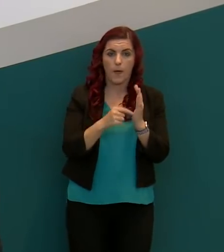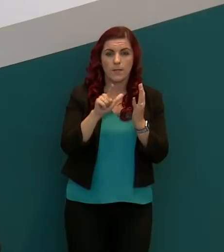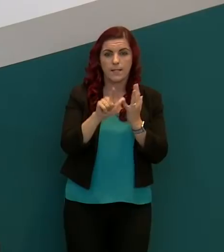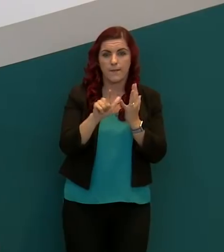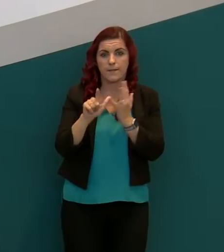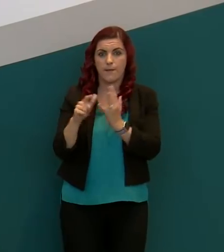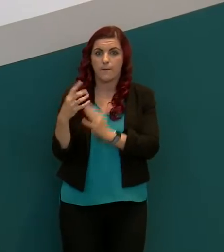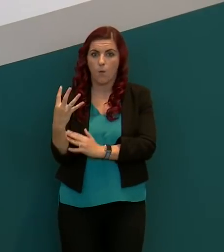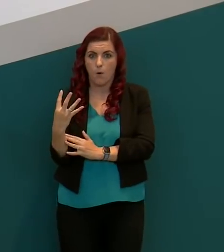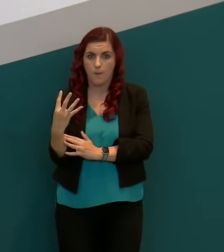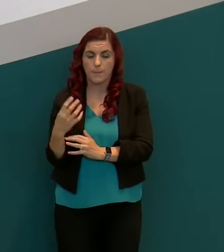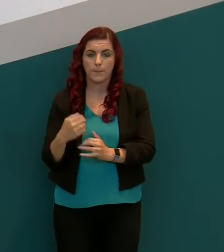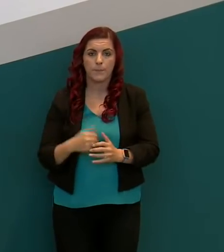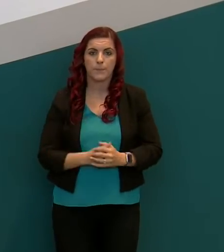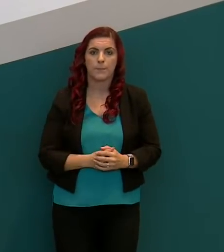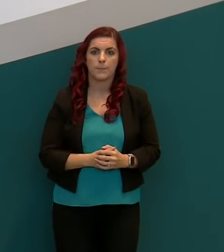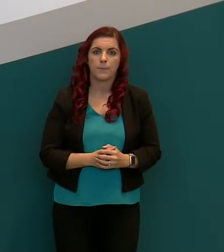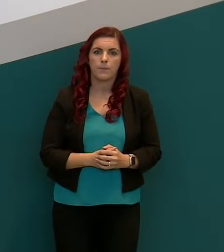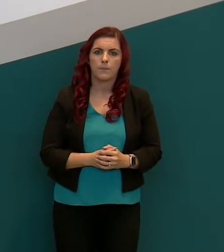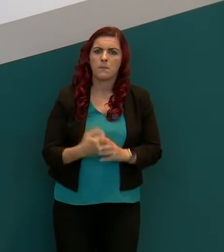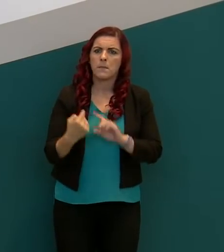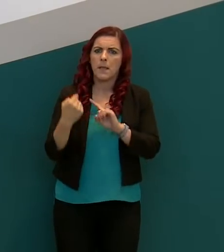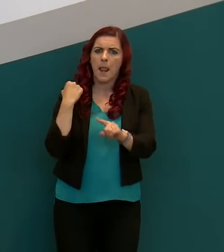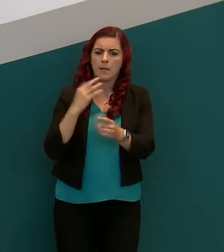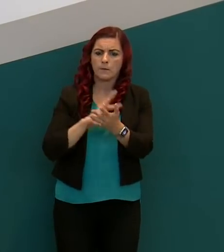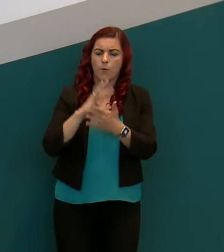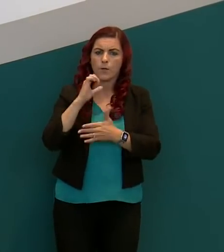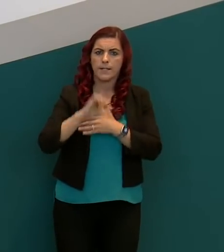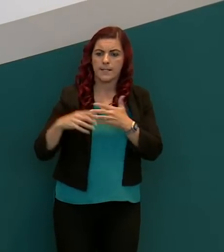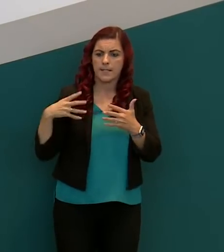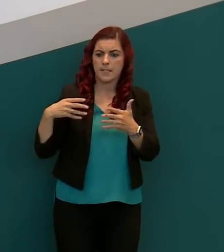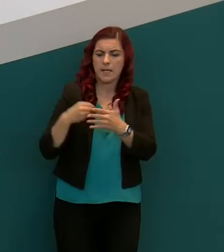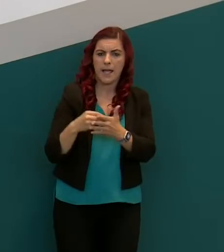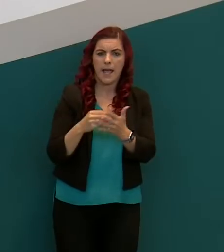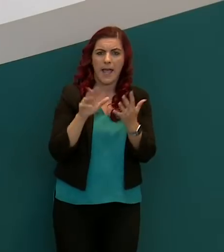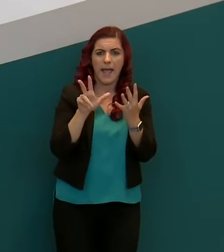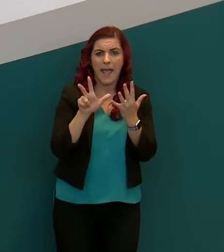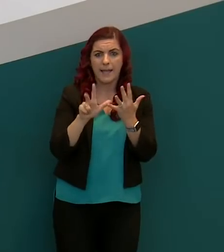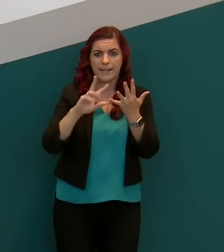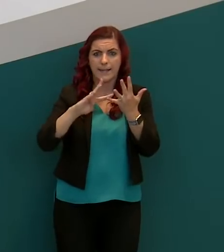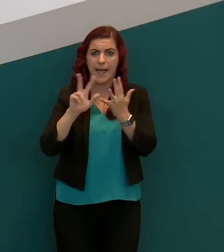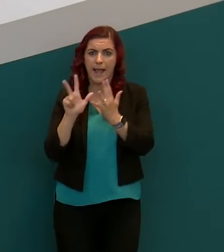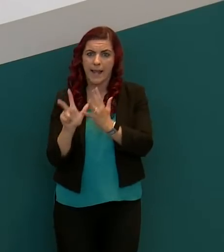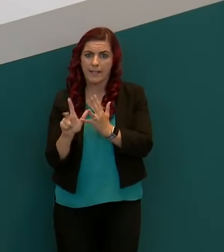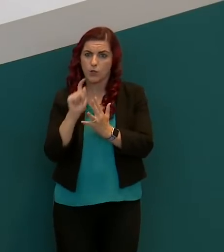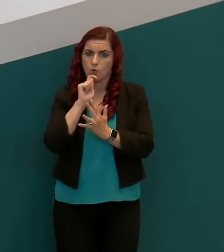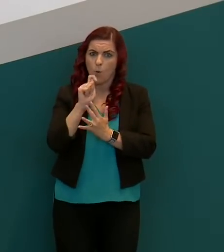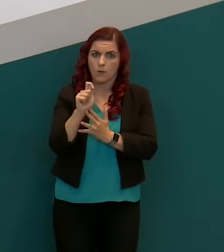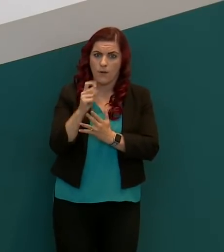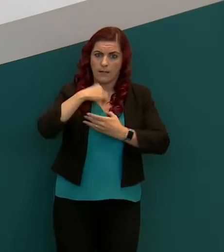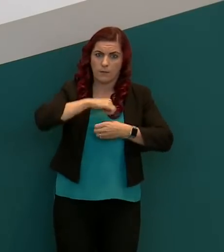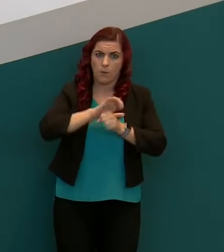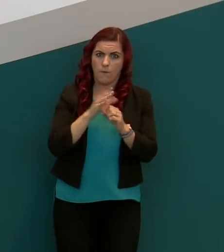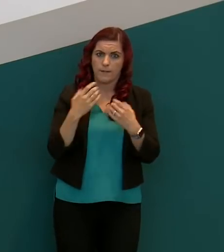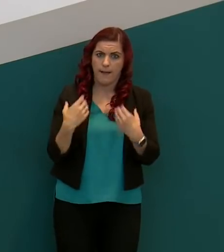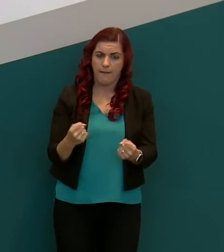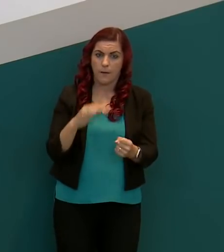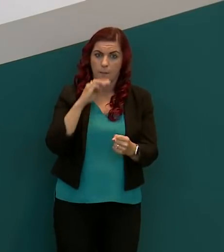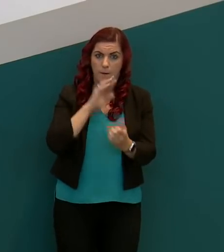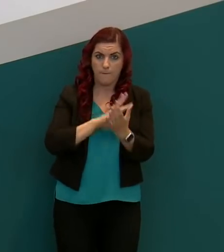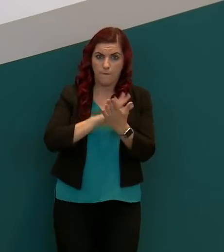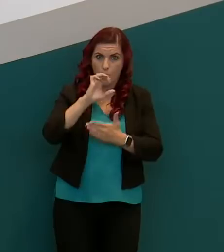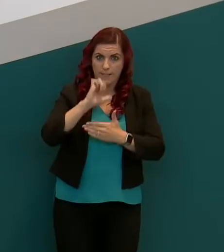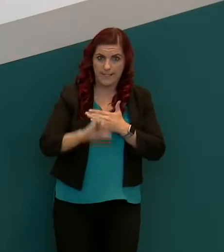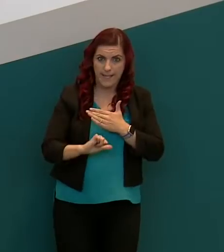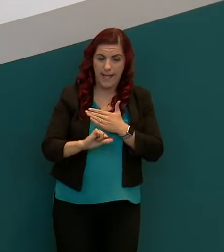1,774. Over the past 14 days, 898 cases have been notified, giving a 14-day incidence